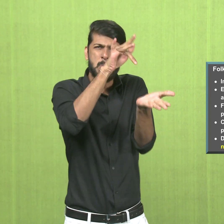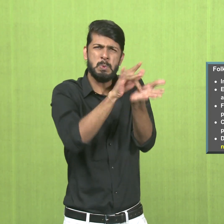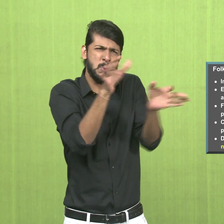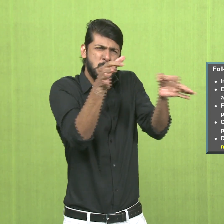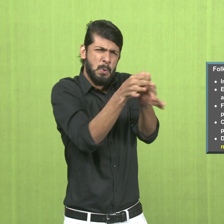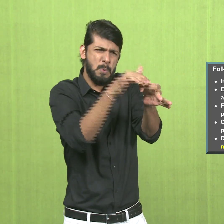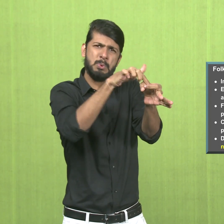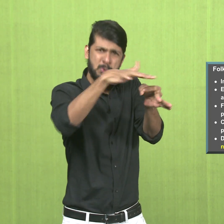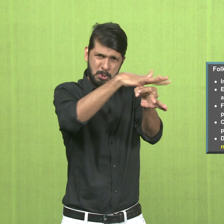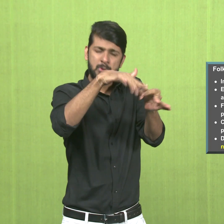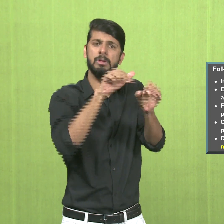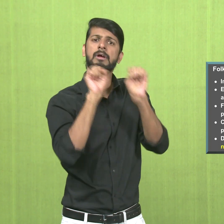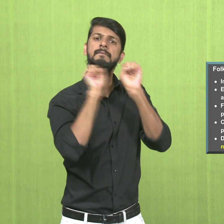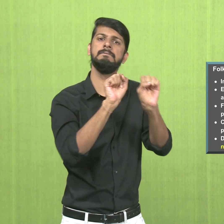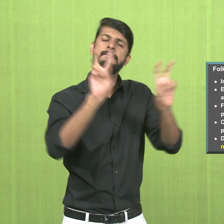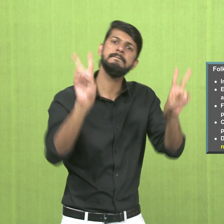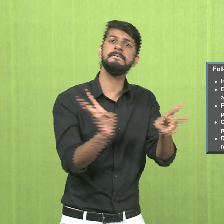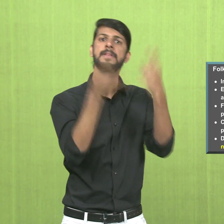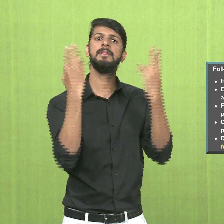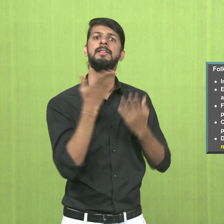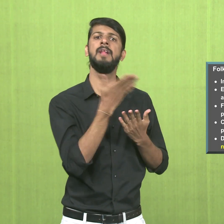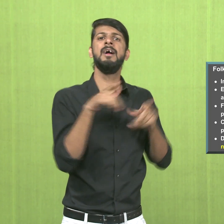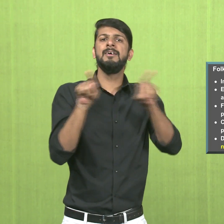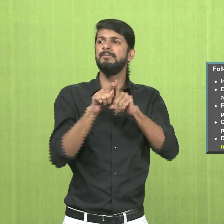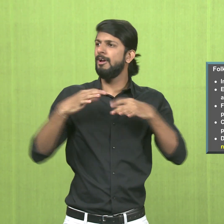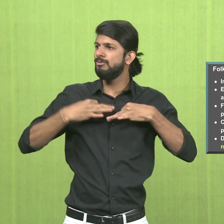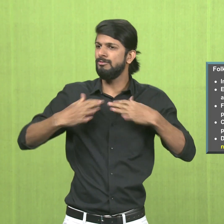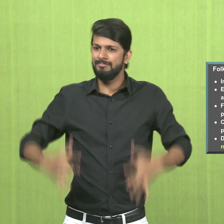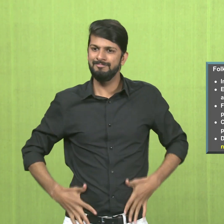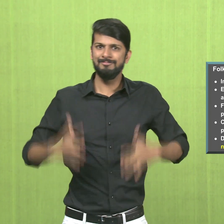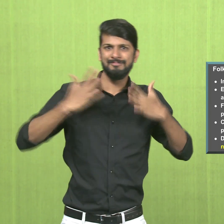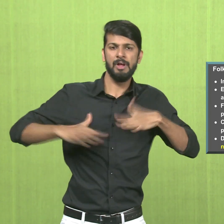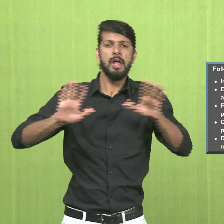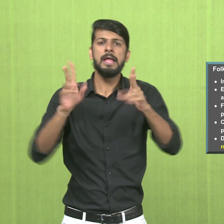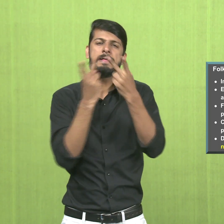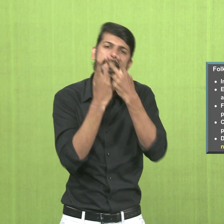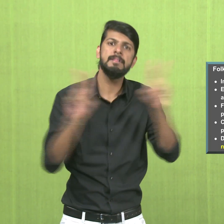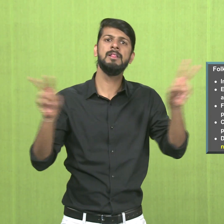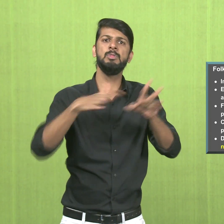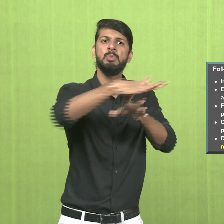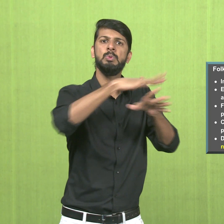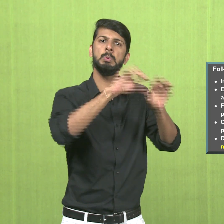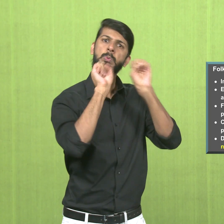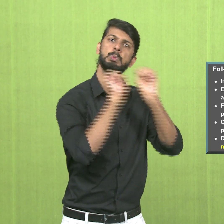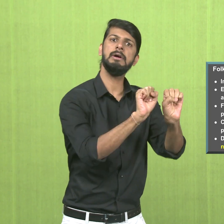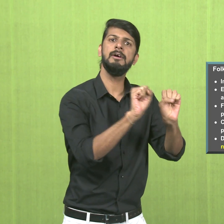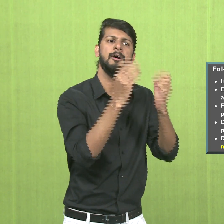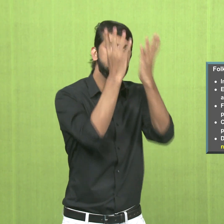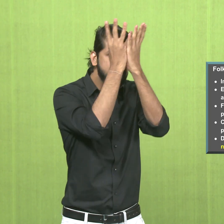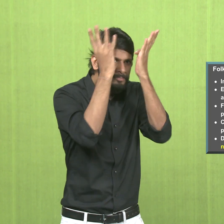Every region, may be it a village, rural area, semi-rural